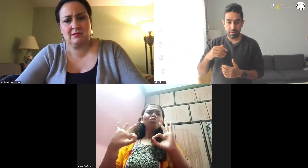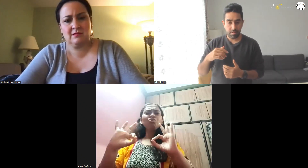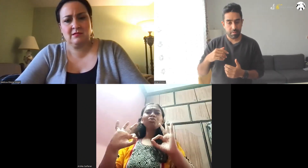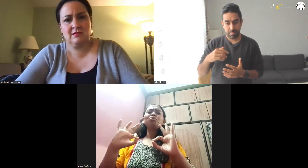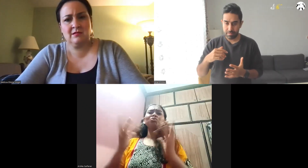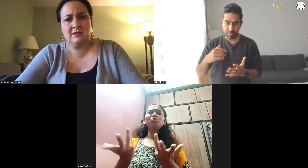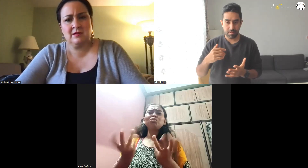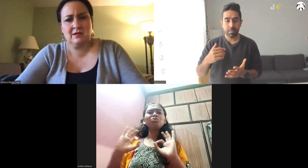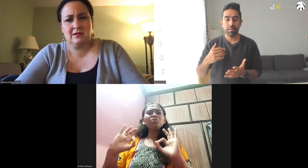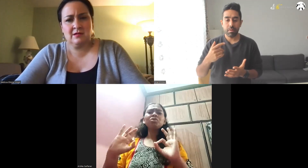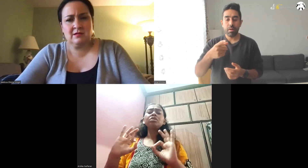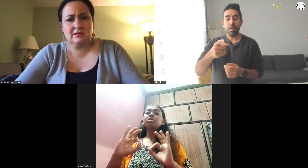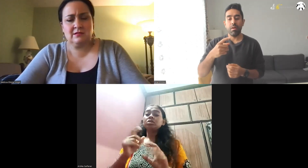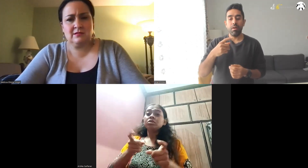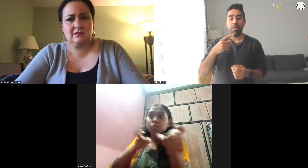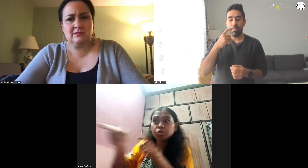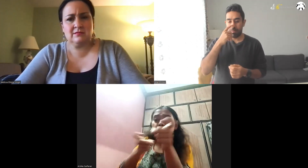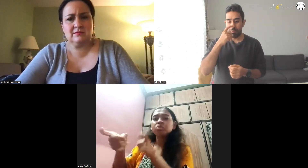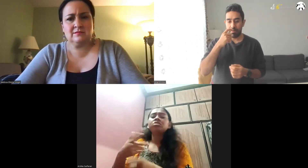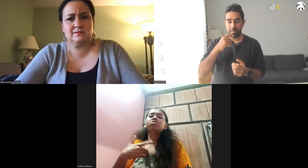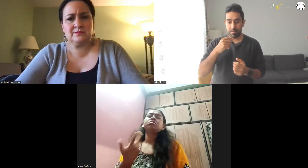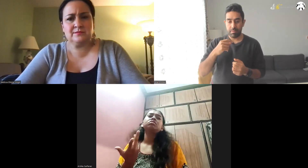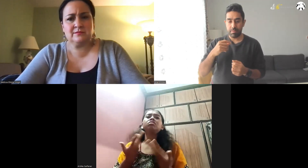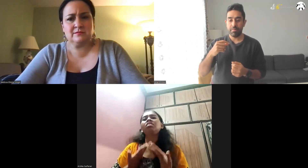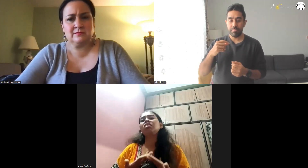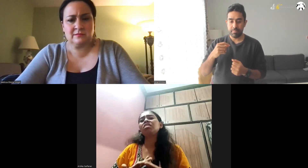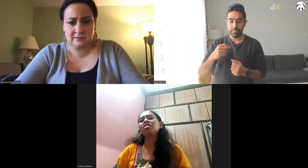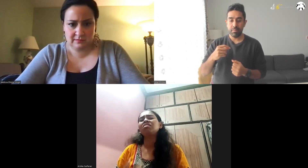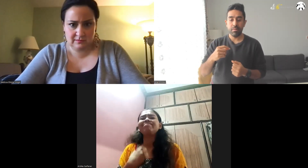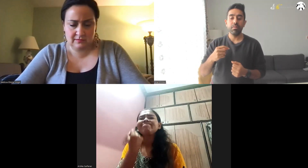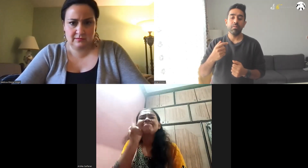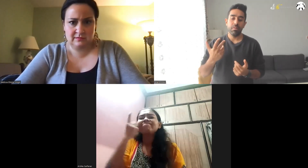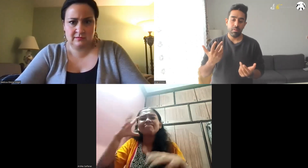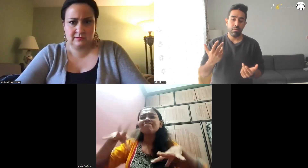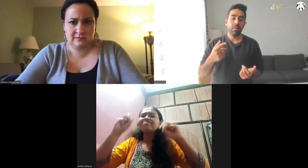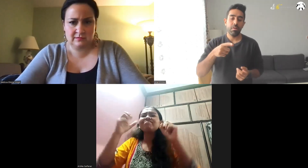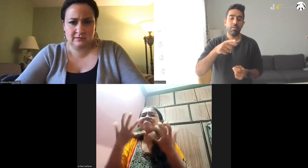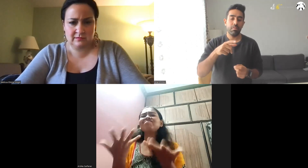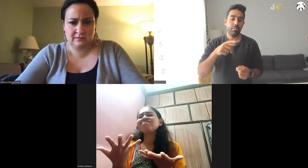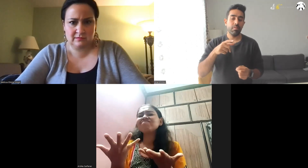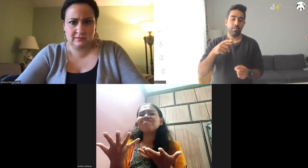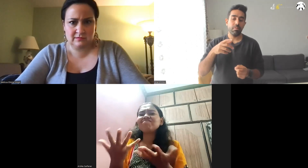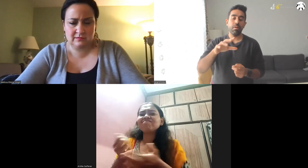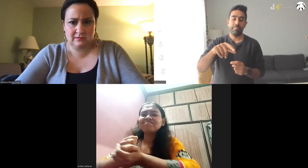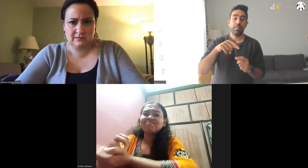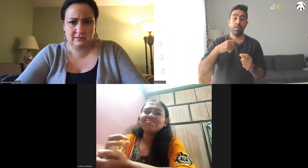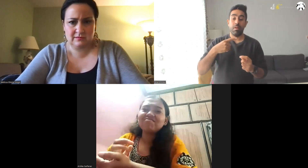So, see, I wanted to take my decision, and that's really nice. I don't want it to be controlled by someone else, and they